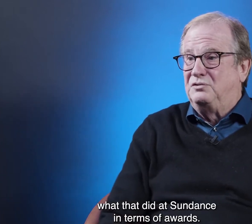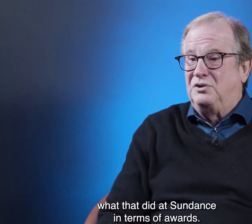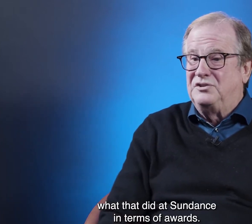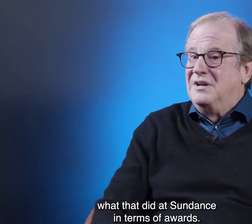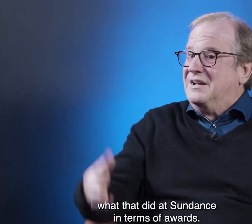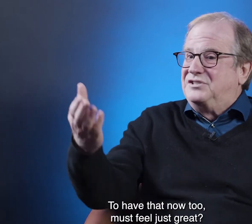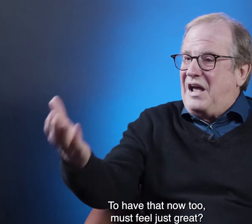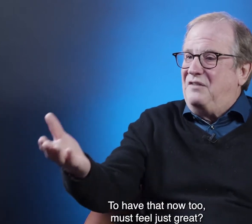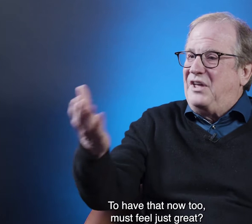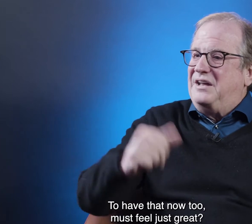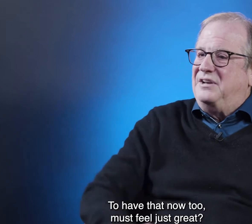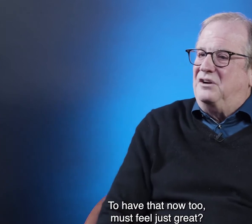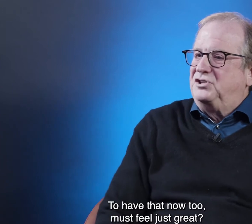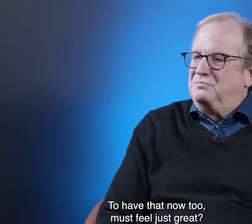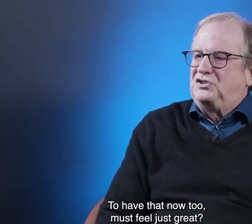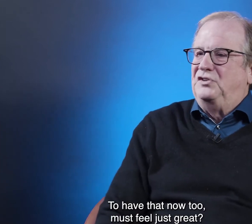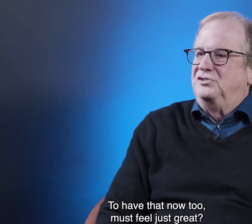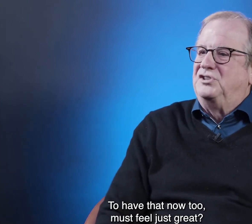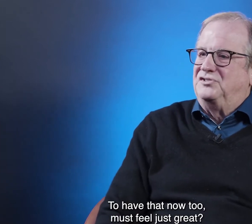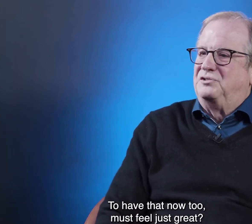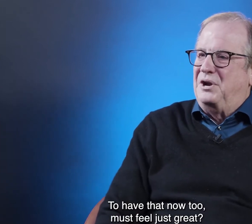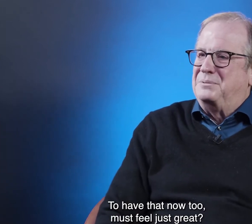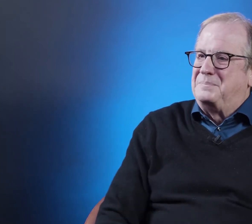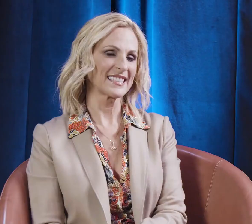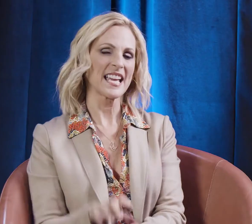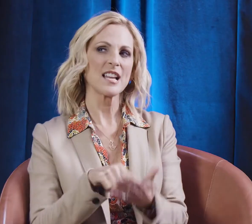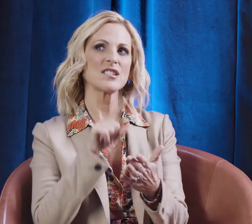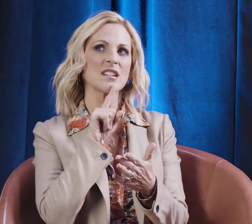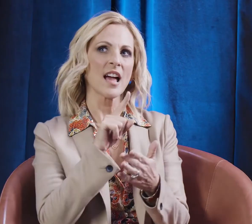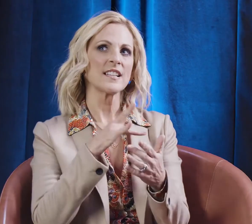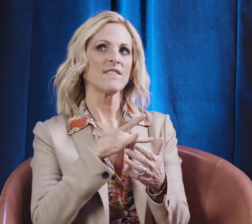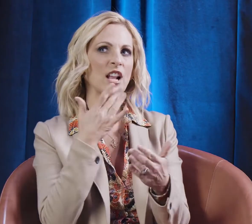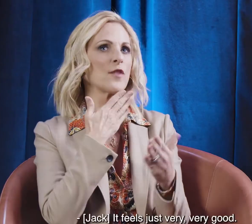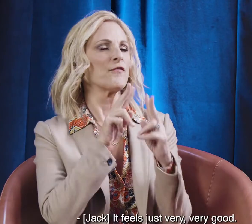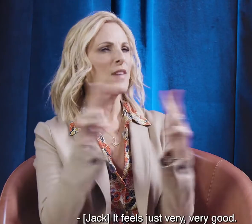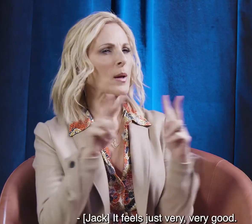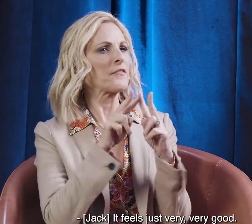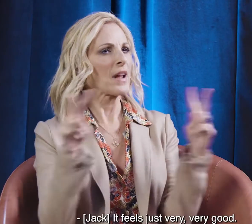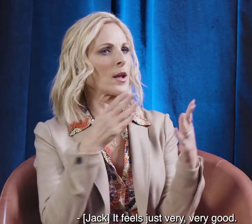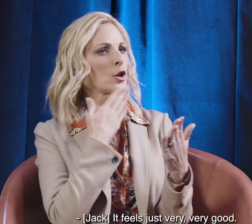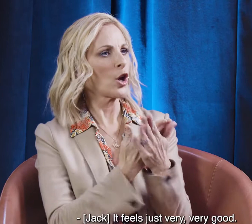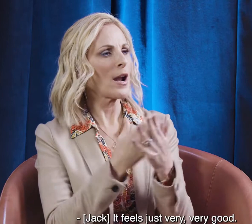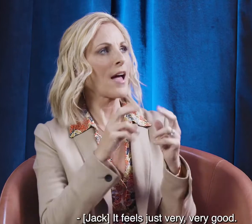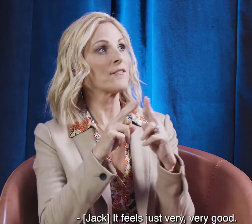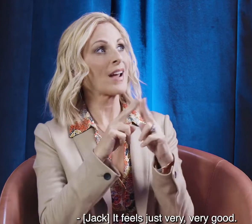awards. To have that now too must feel just great. It feels just very, very